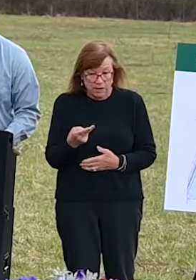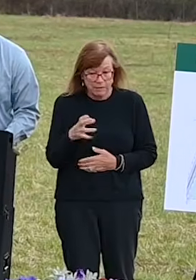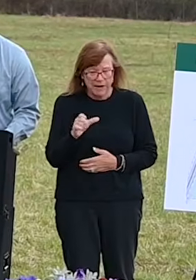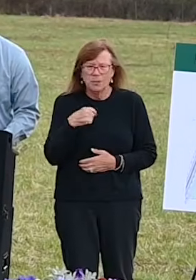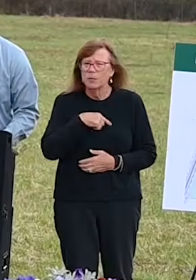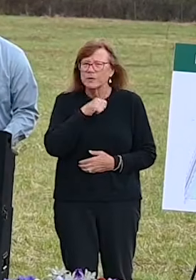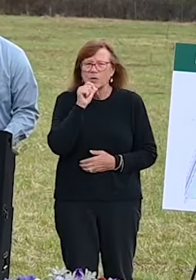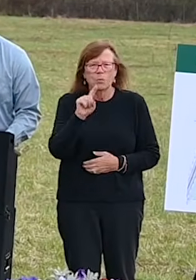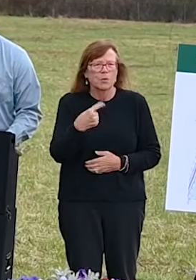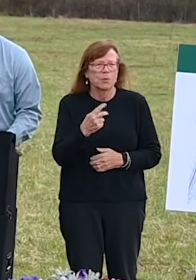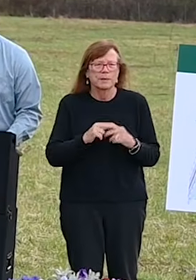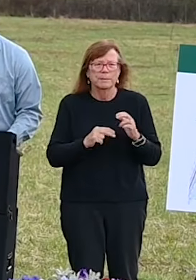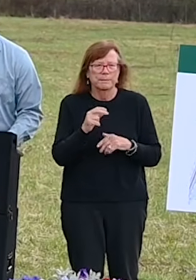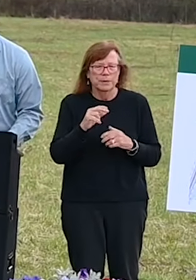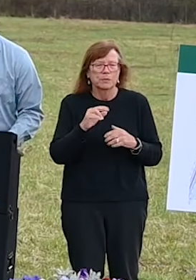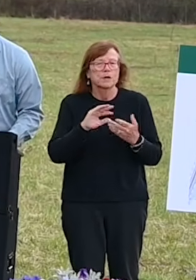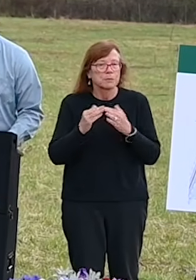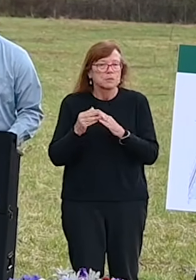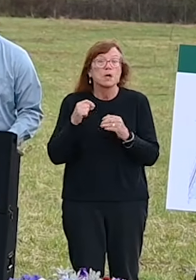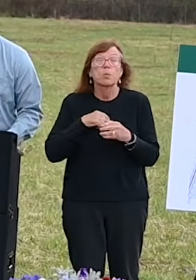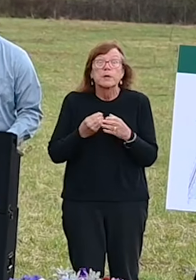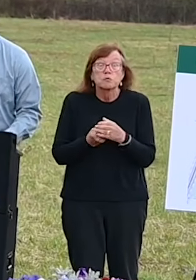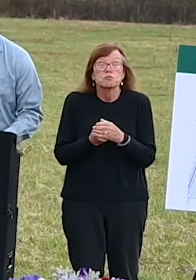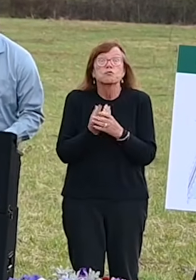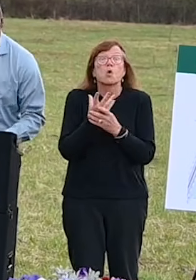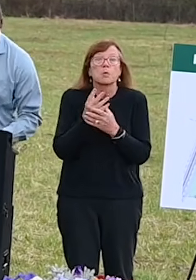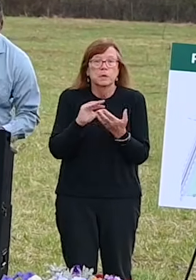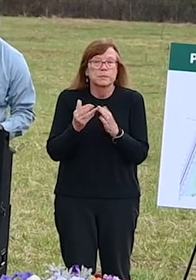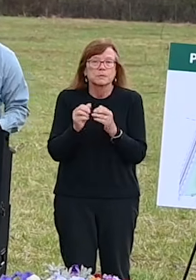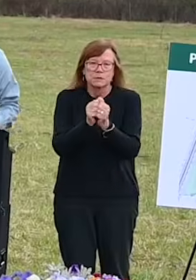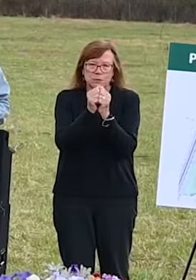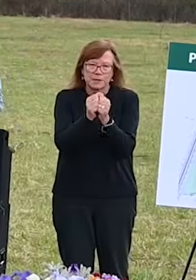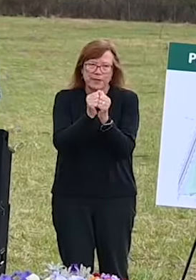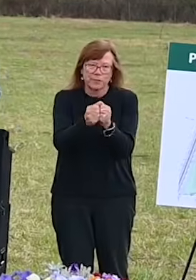build communities, we grow them together.